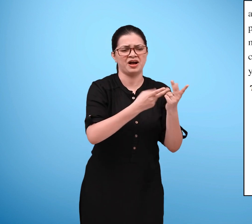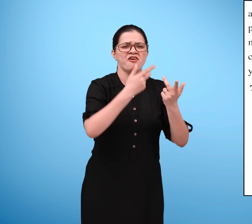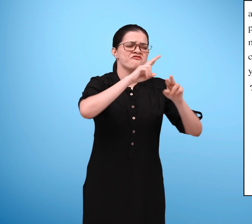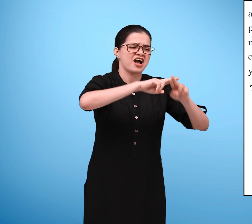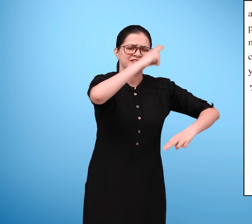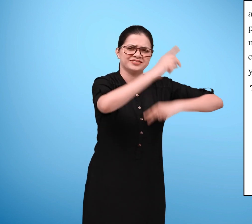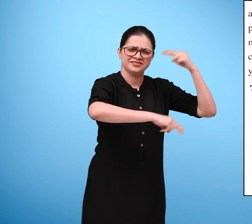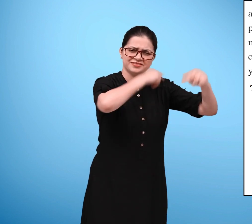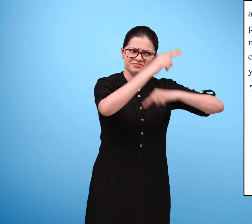a factory,